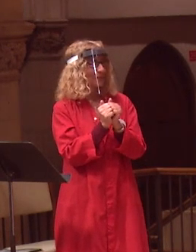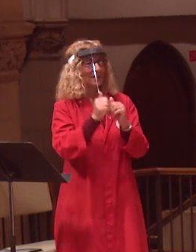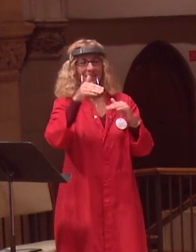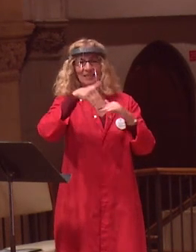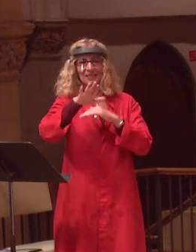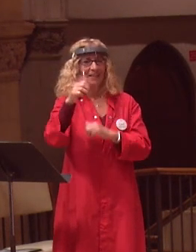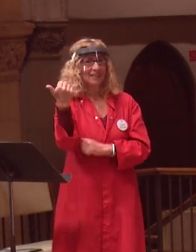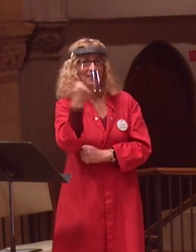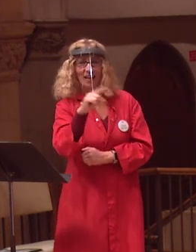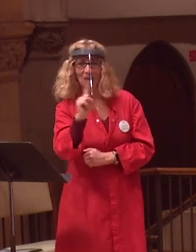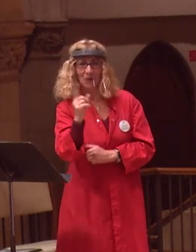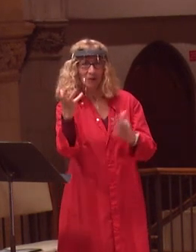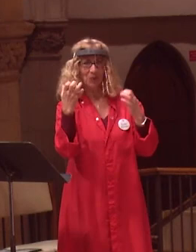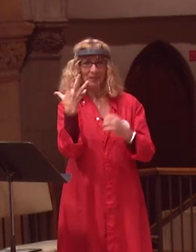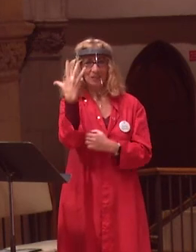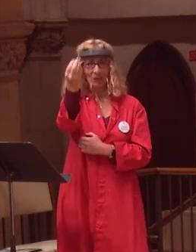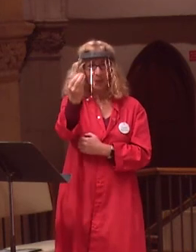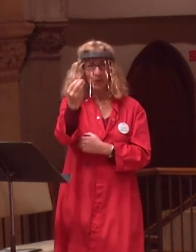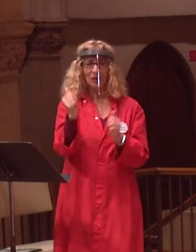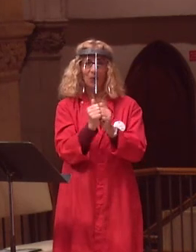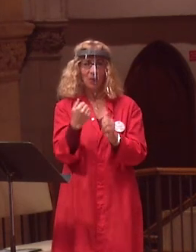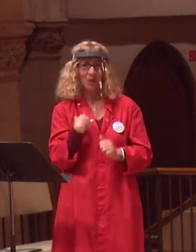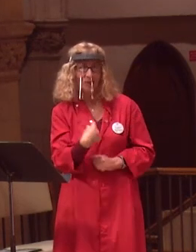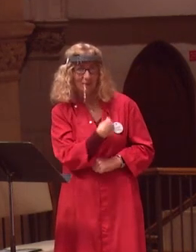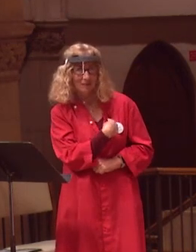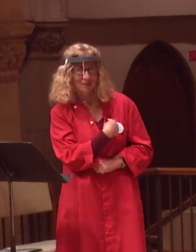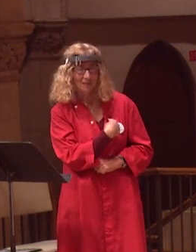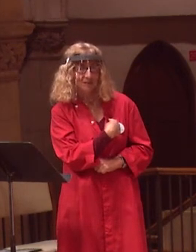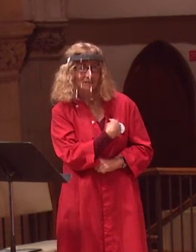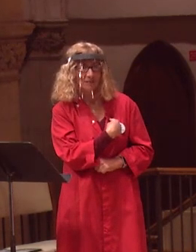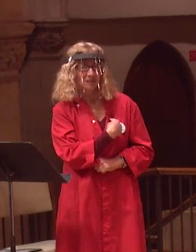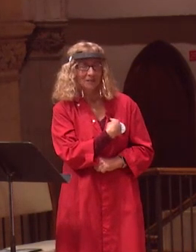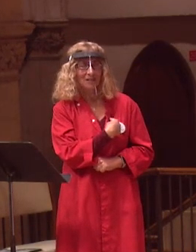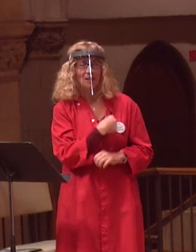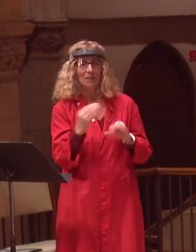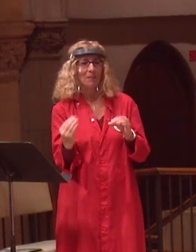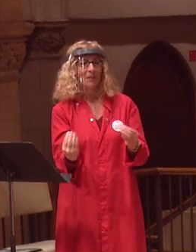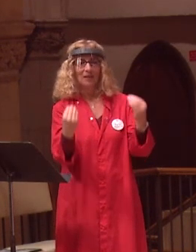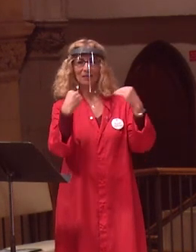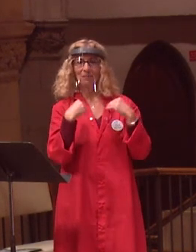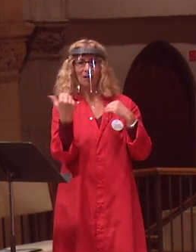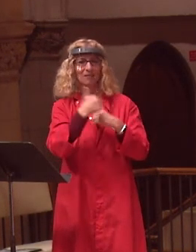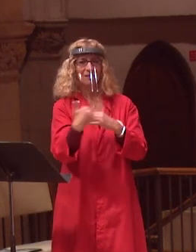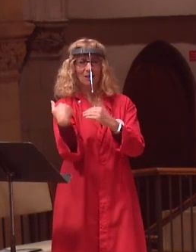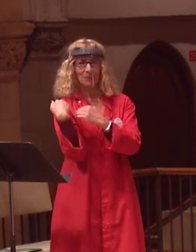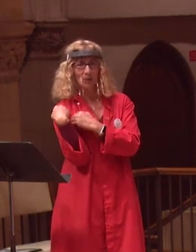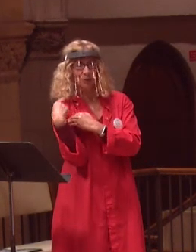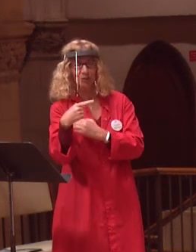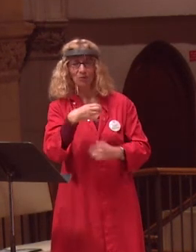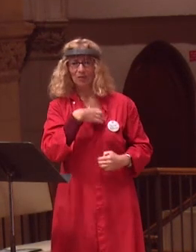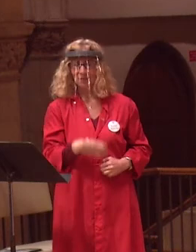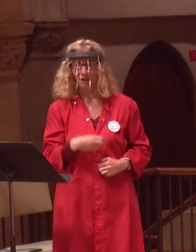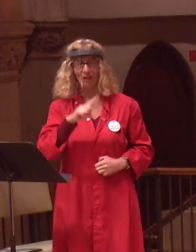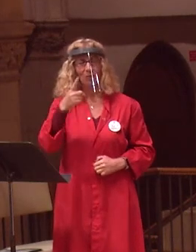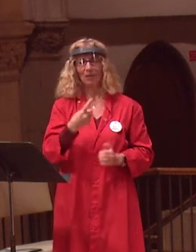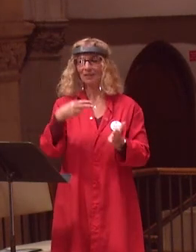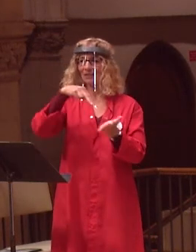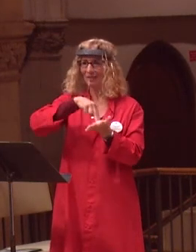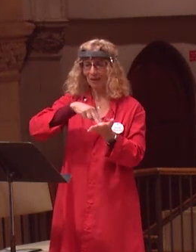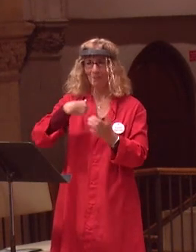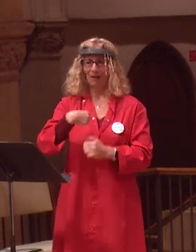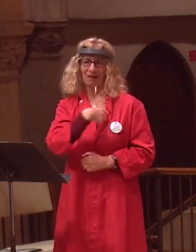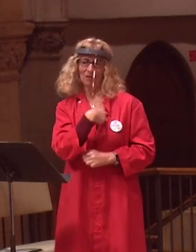Send us anywhere you would have us go, only go there with us. Place upon us any burden you desire, only stand by us